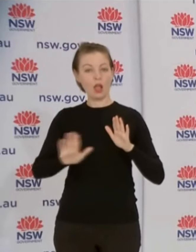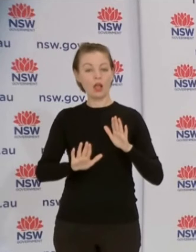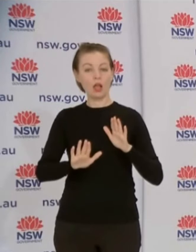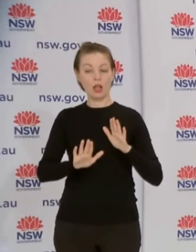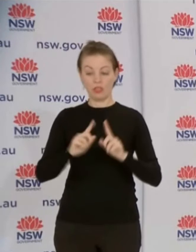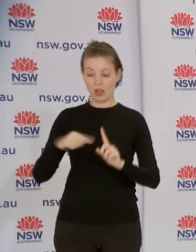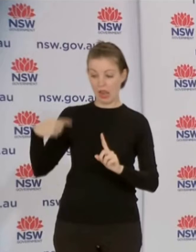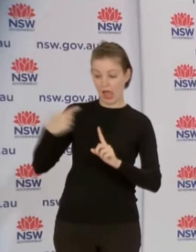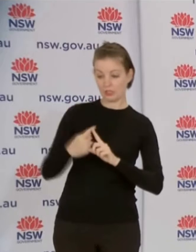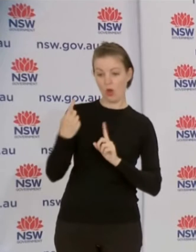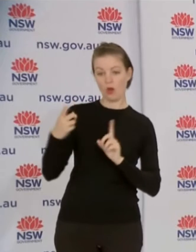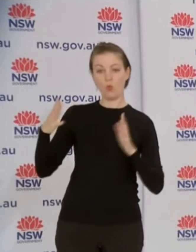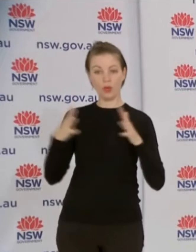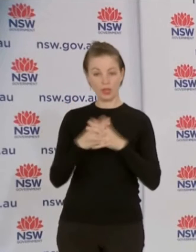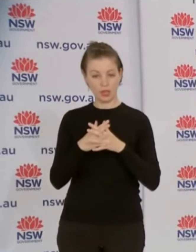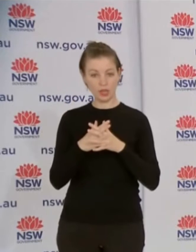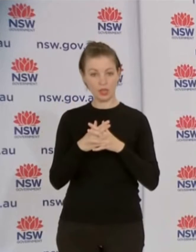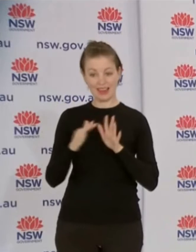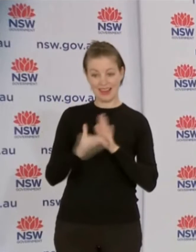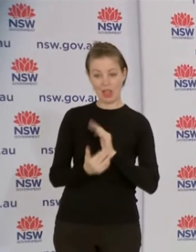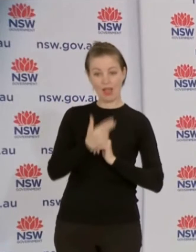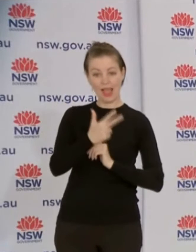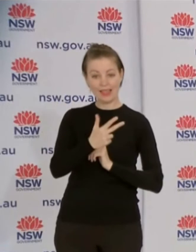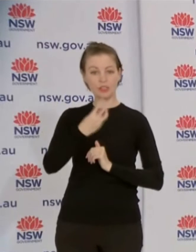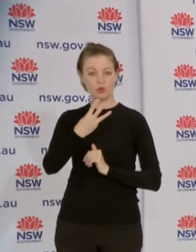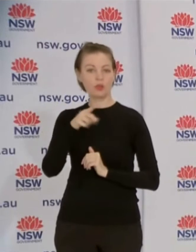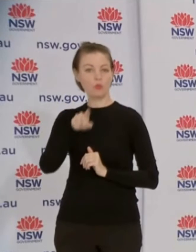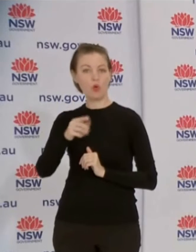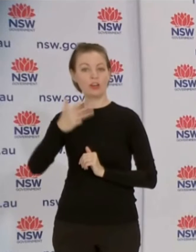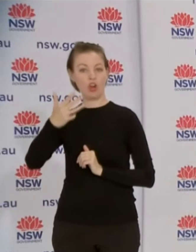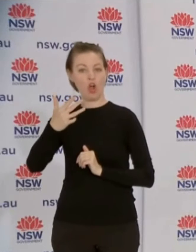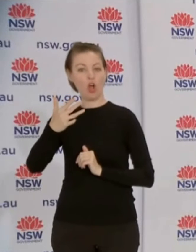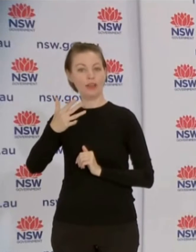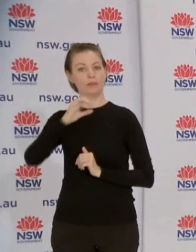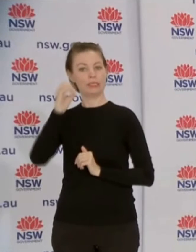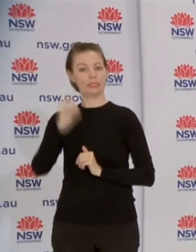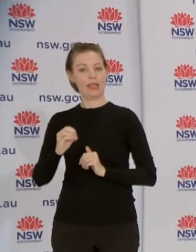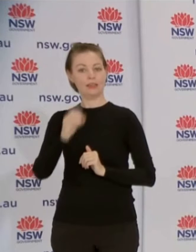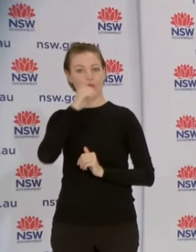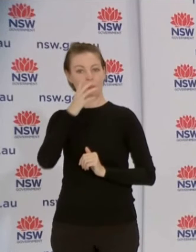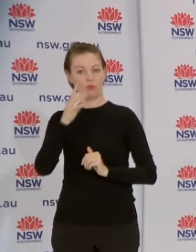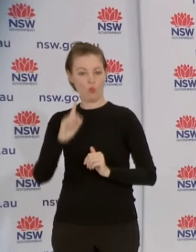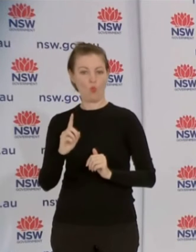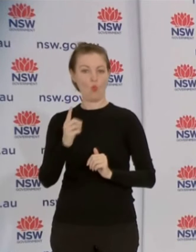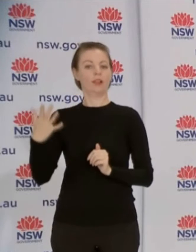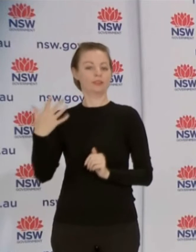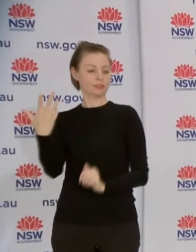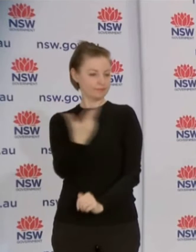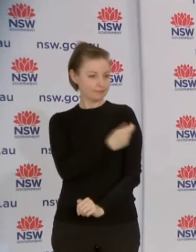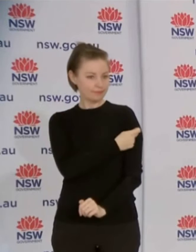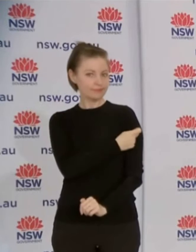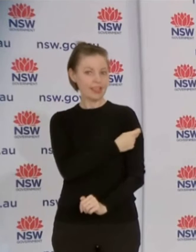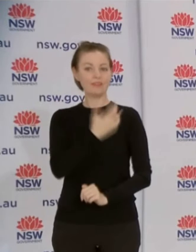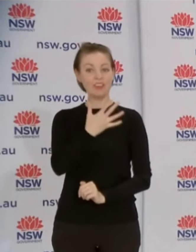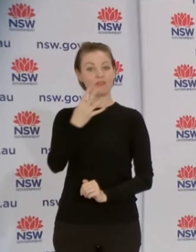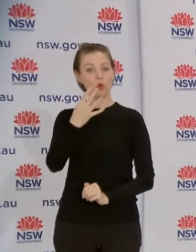Friday. They've moved to 83.9% first dose and 54% second dose. So really a mighty